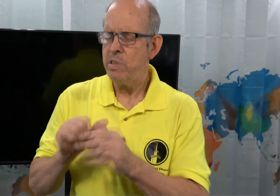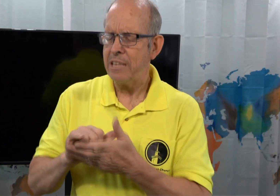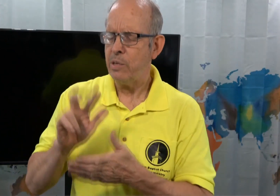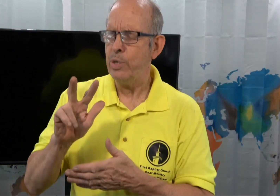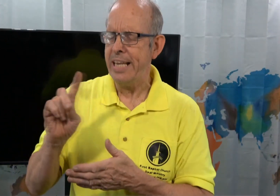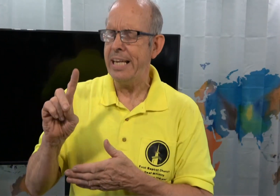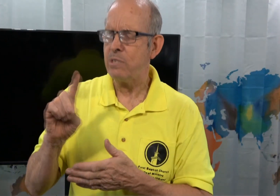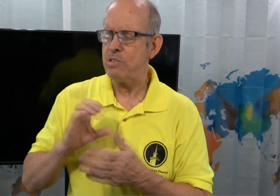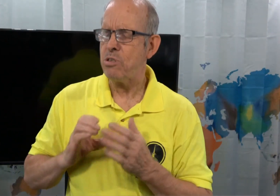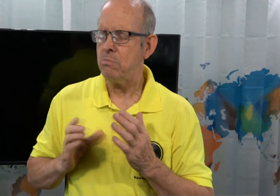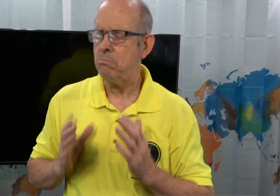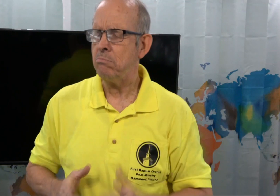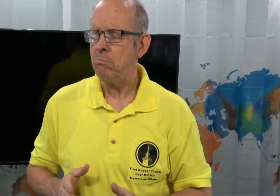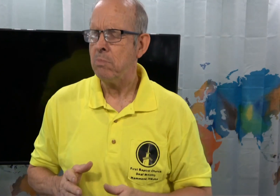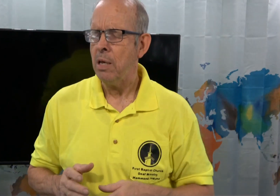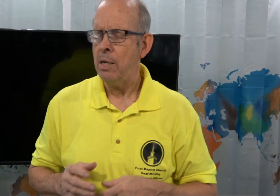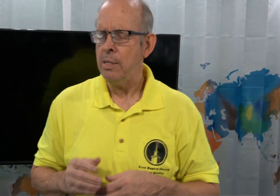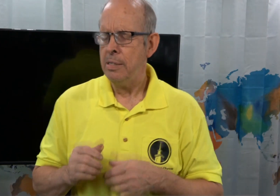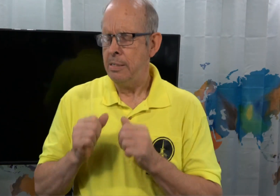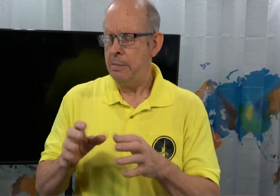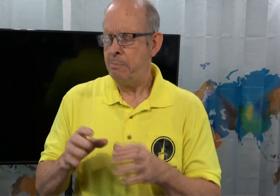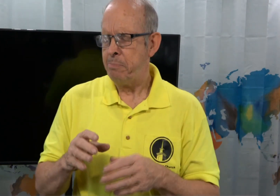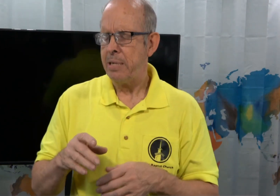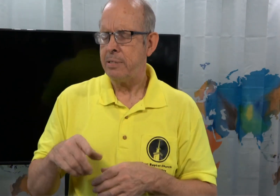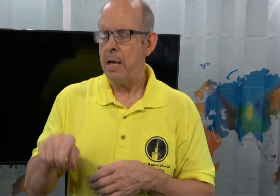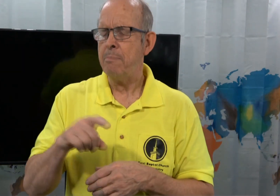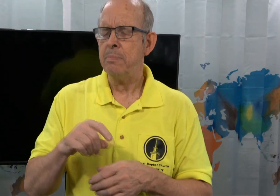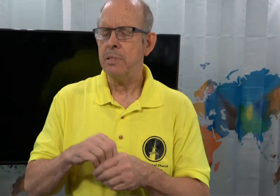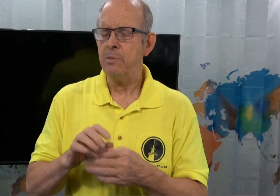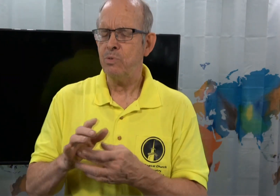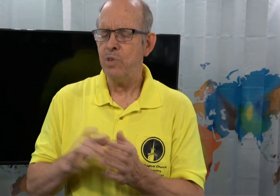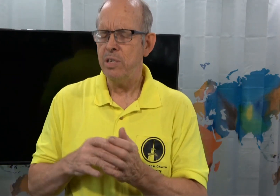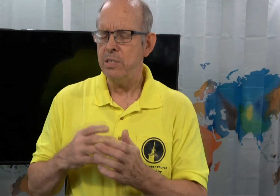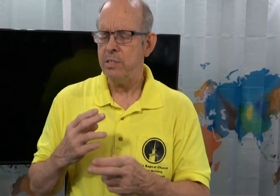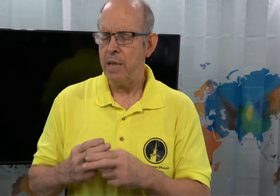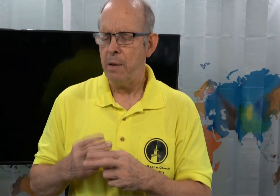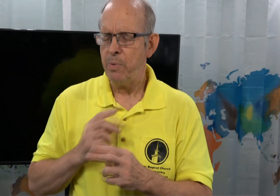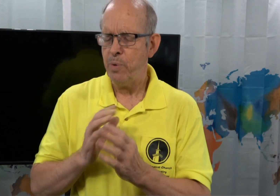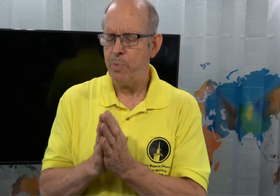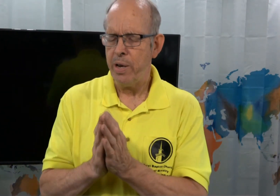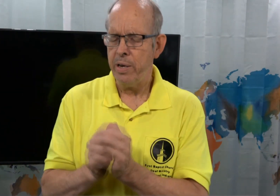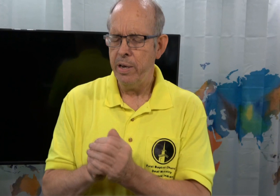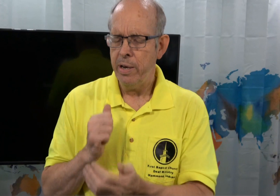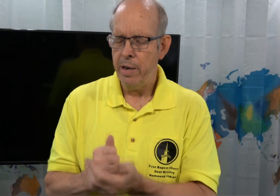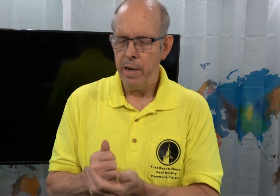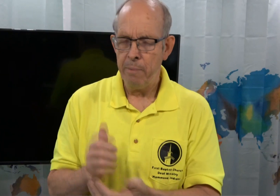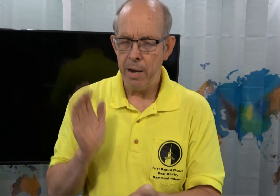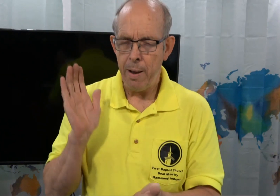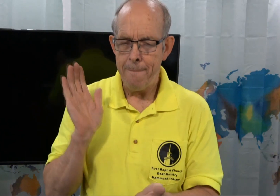That's 3D, Christian. Bless them in Jesus' name we pray. Amen.